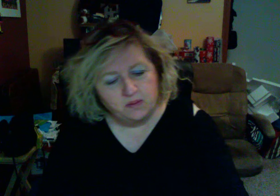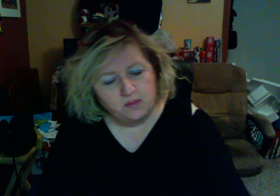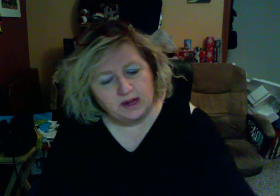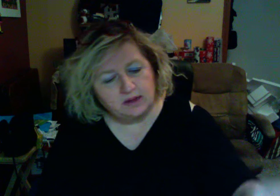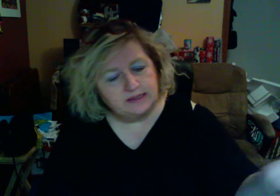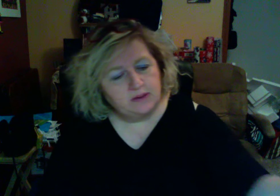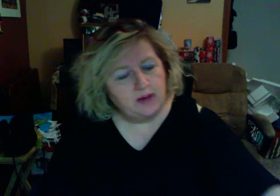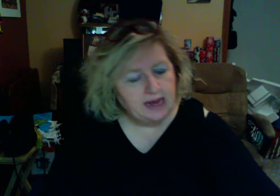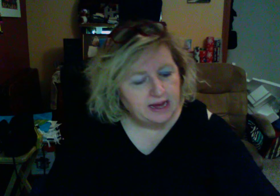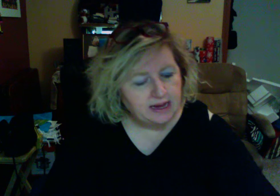We also had,